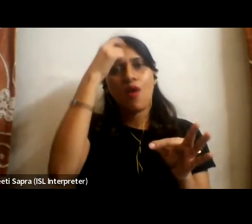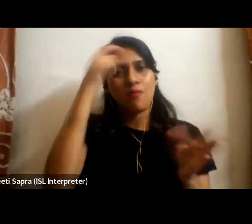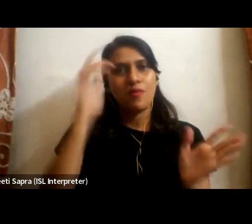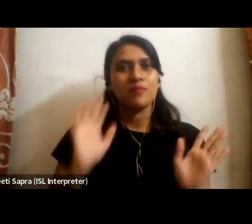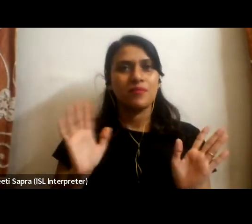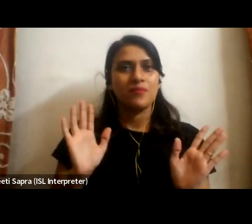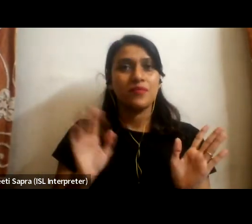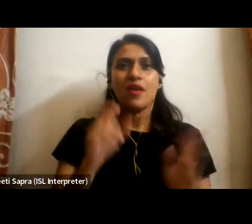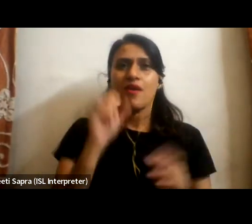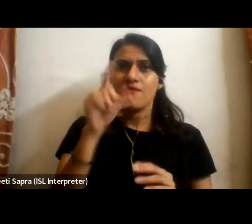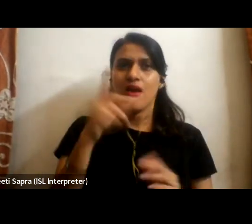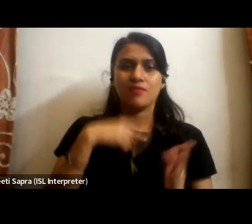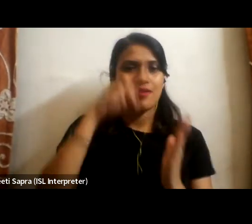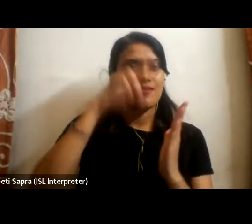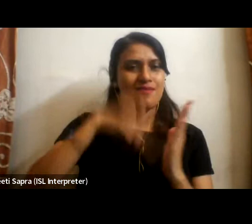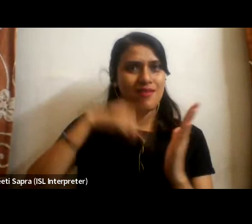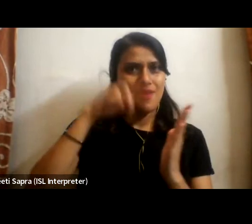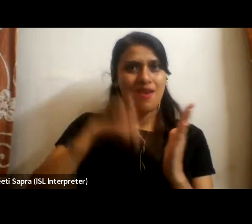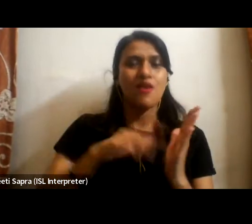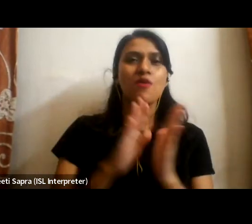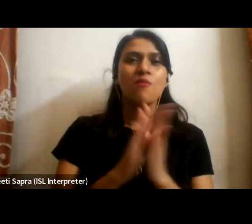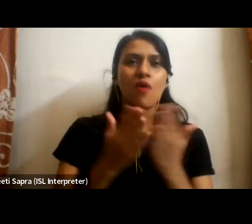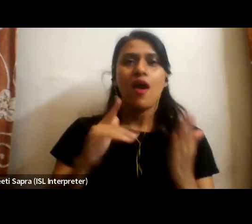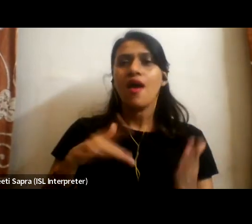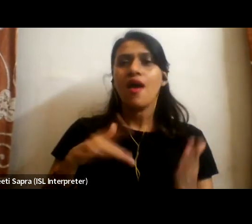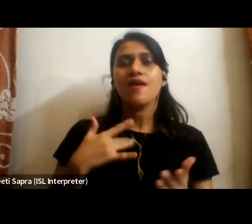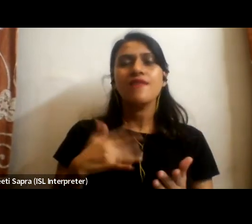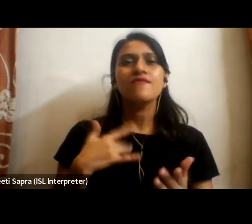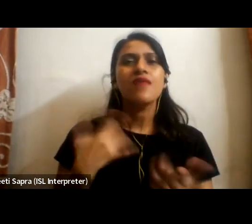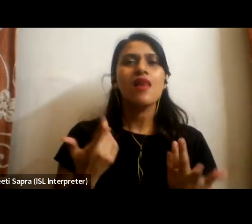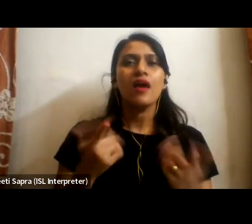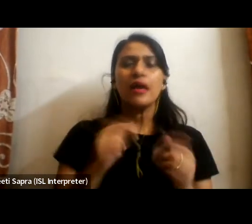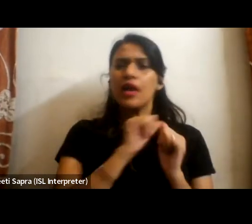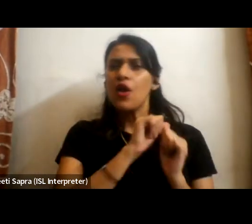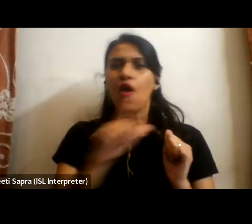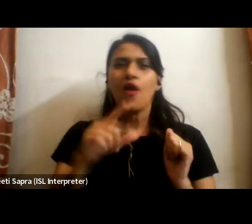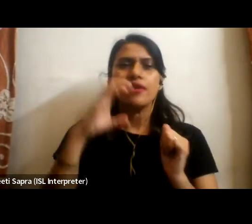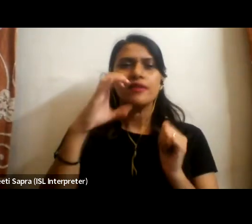first time I read the book, I felt like each of the chapters and each of